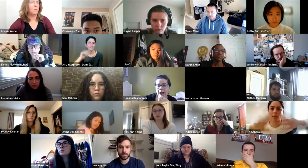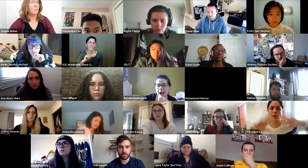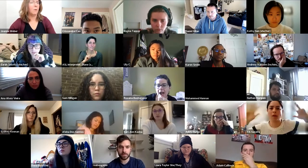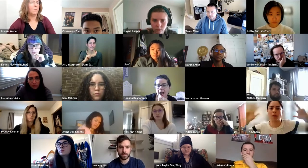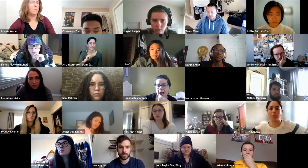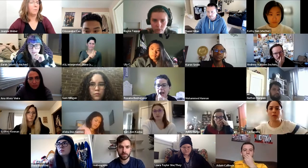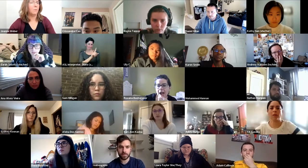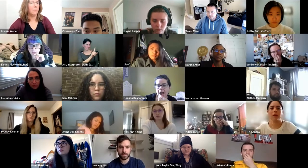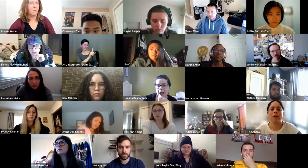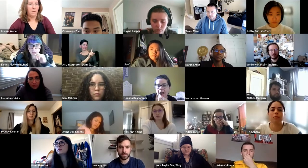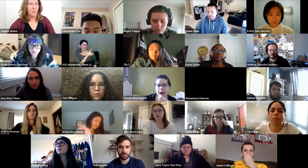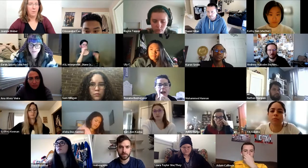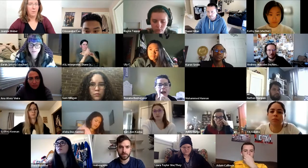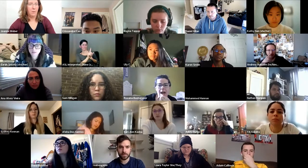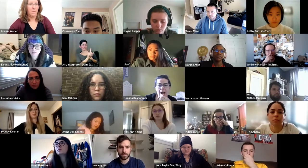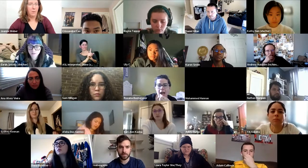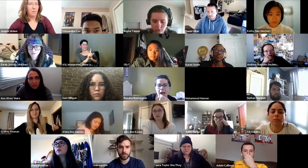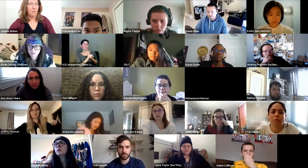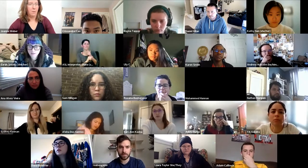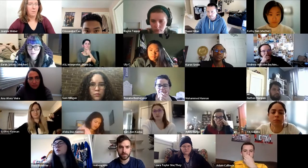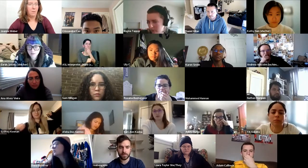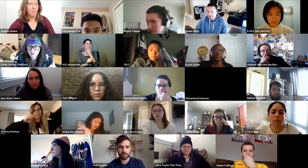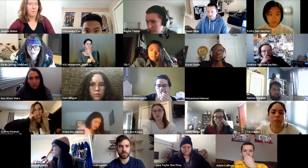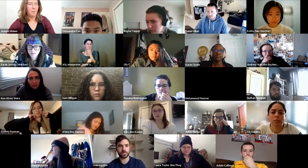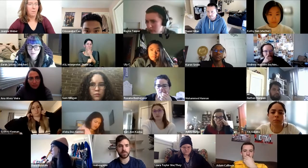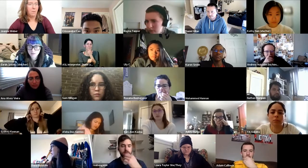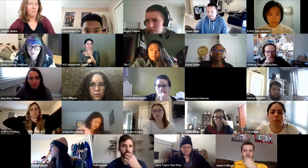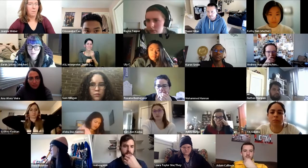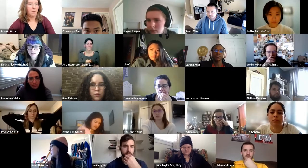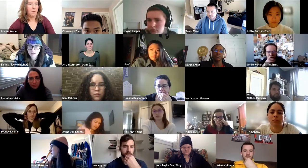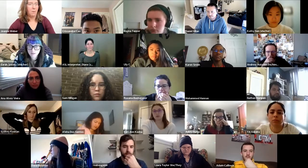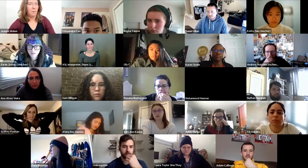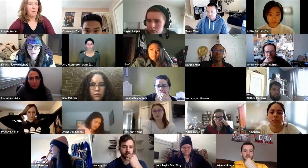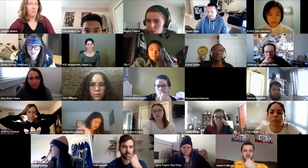Just 1 second. I'm not looking at the camera right now.